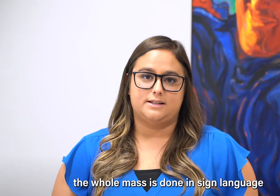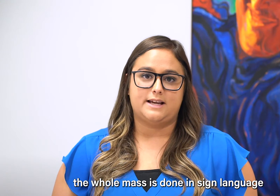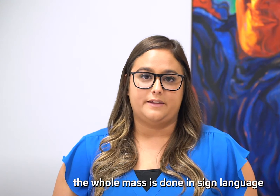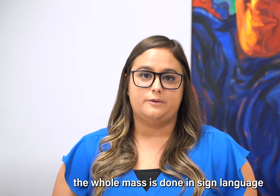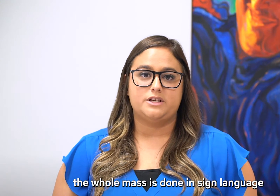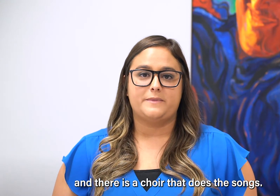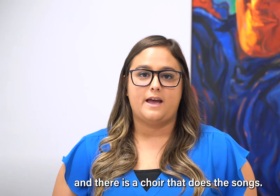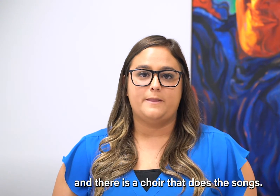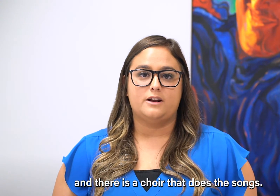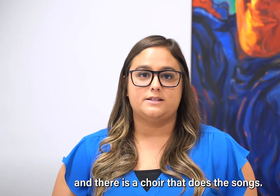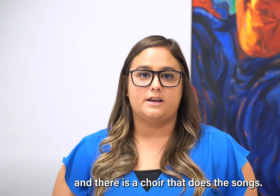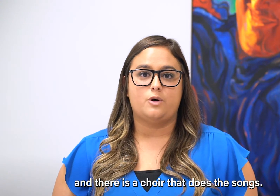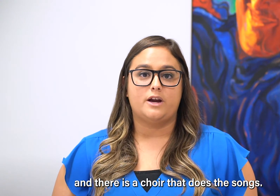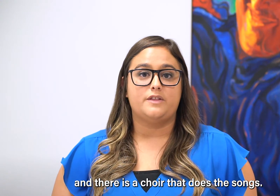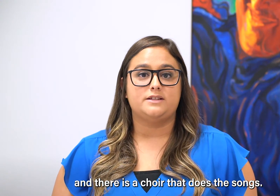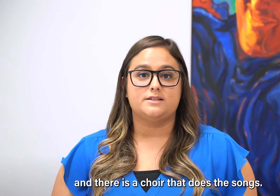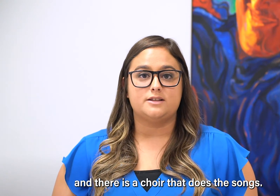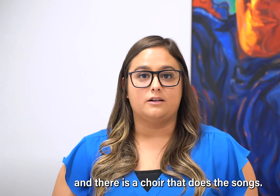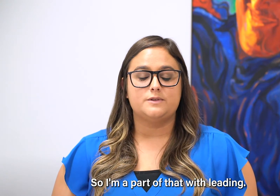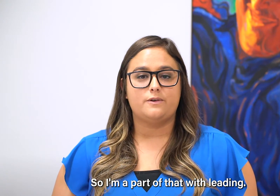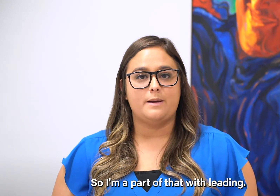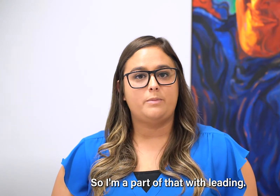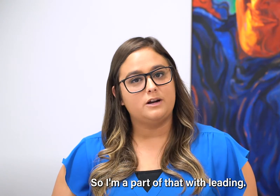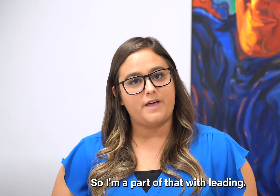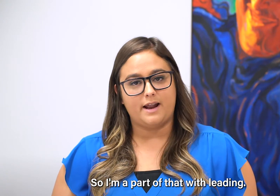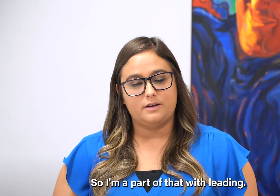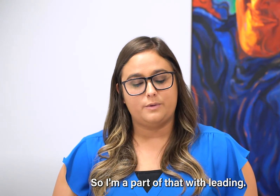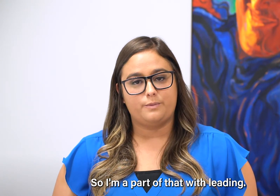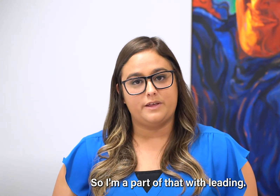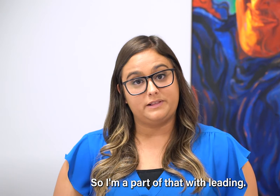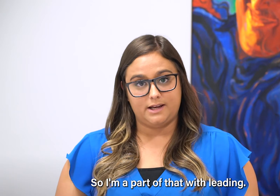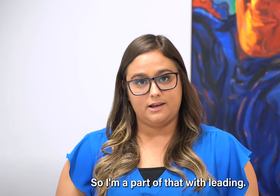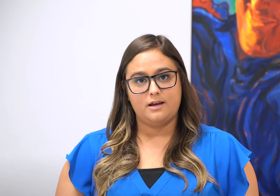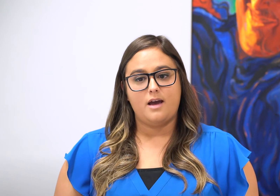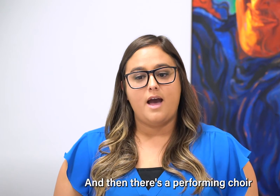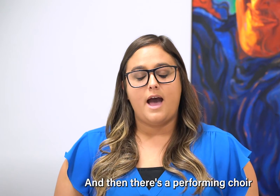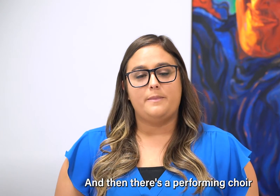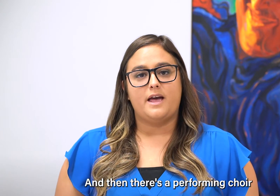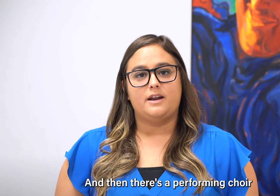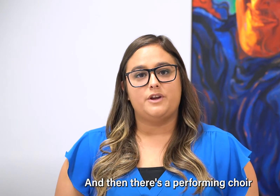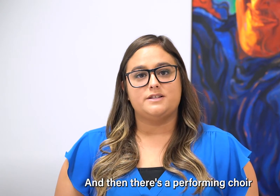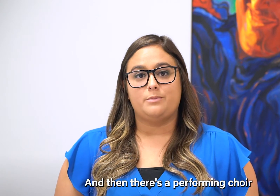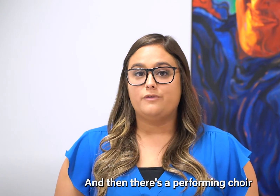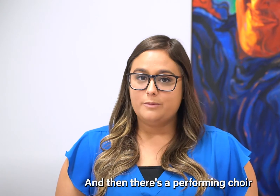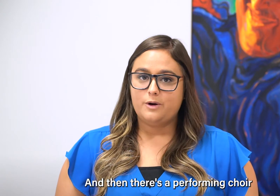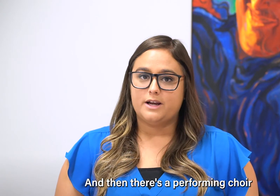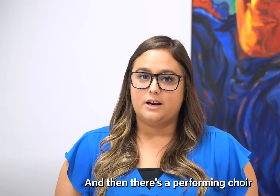sign language, and there is a choir that does the songs. So I'm a part of that with leading. And then there's a performing choir that